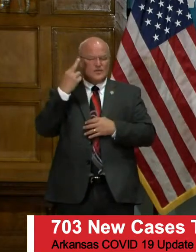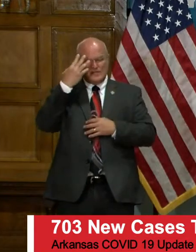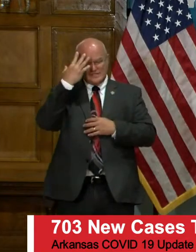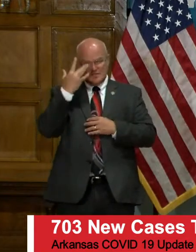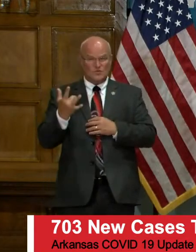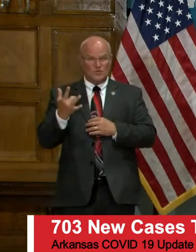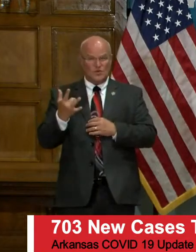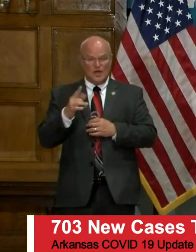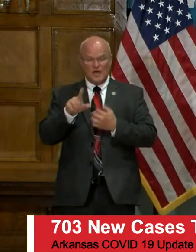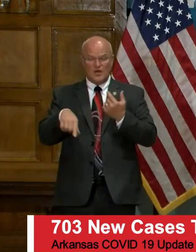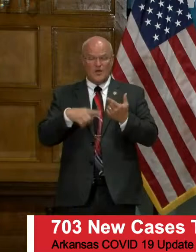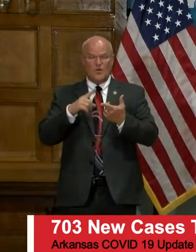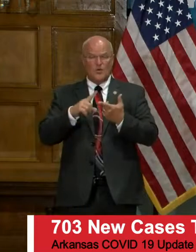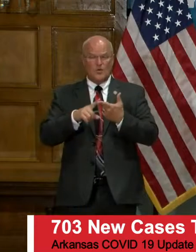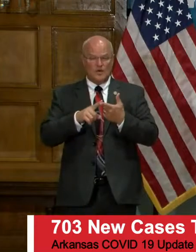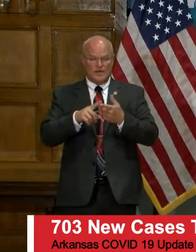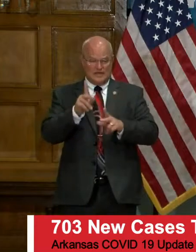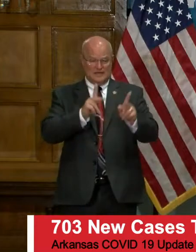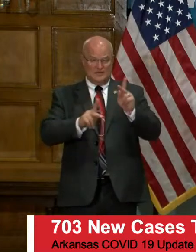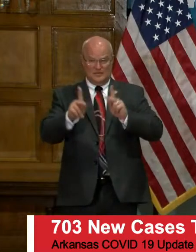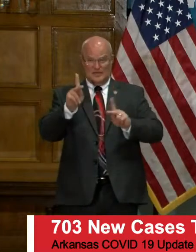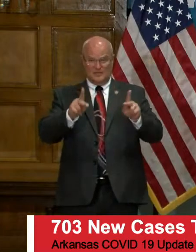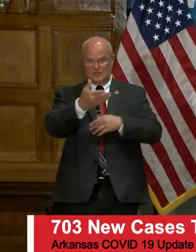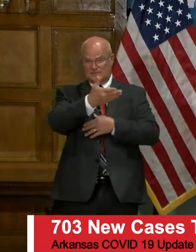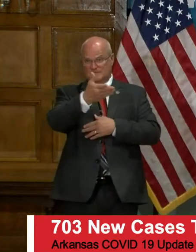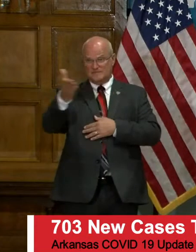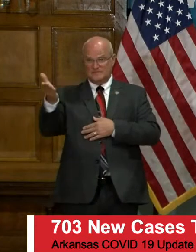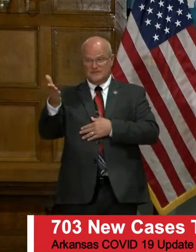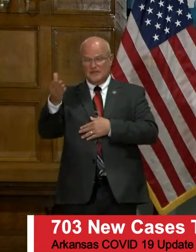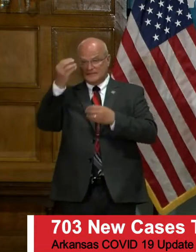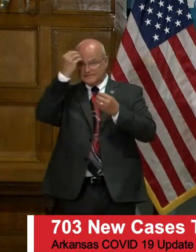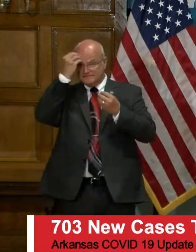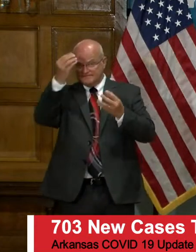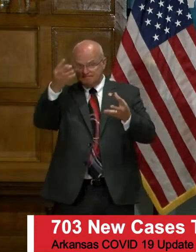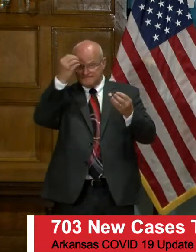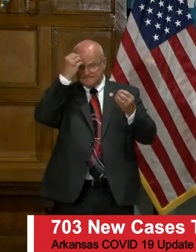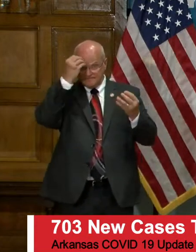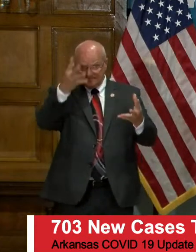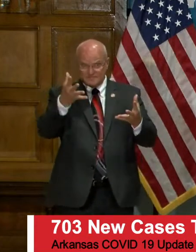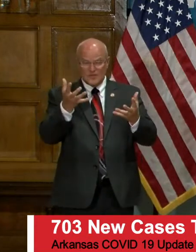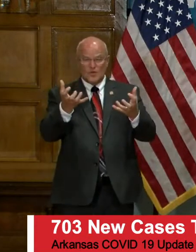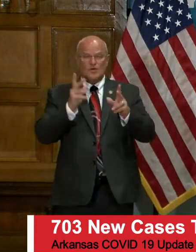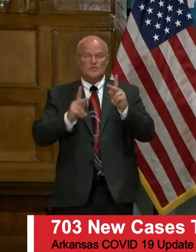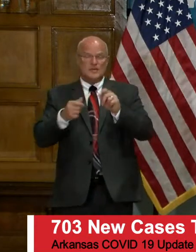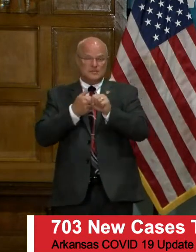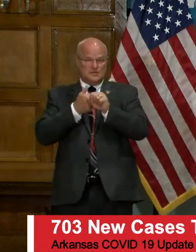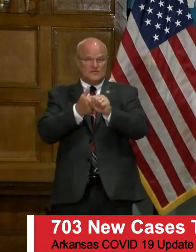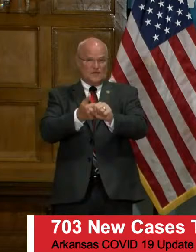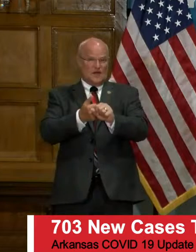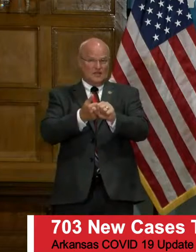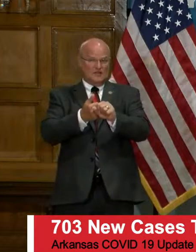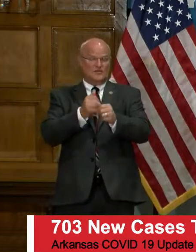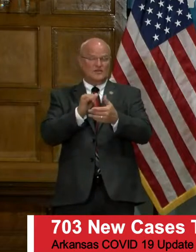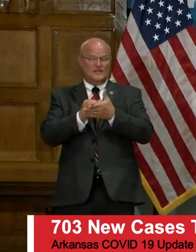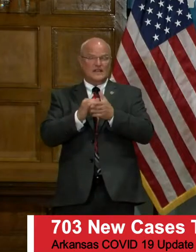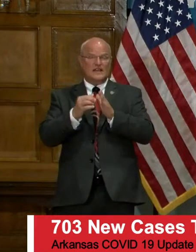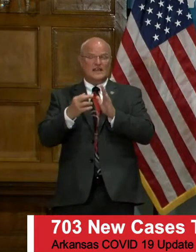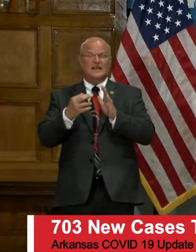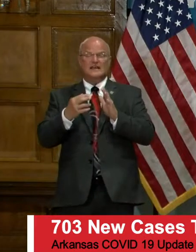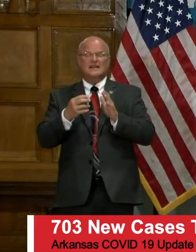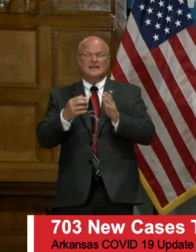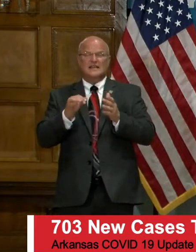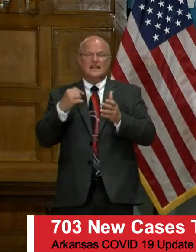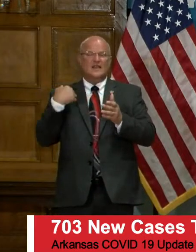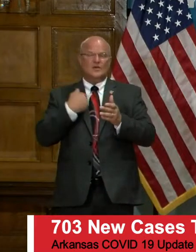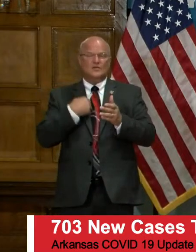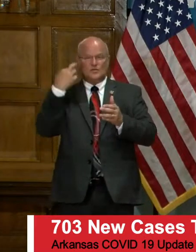that when it comes to individuals, it is guidance that we expect and want people to follow. And that's the